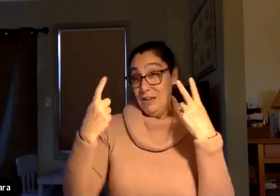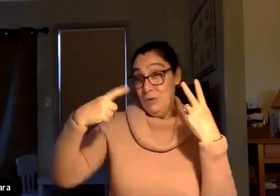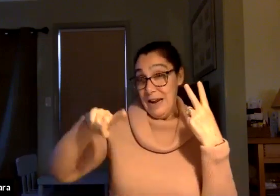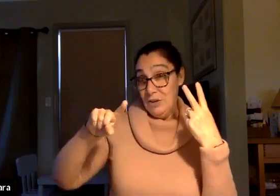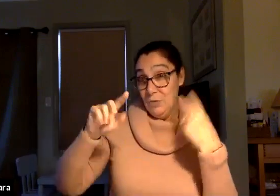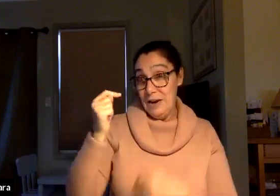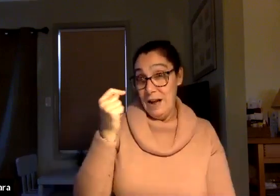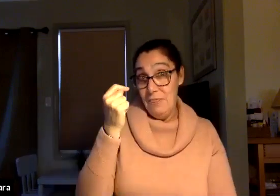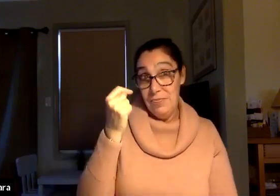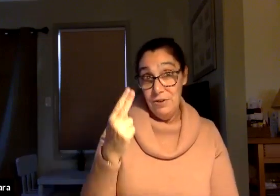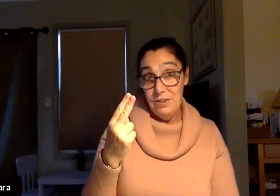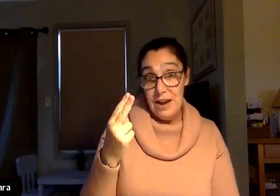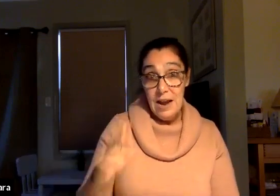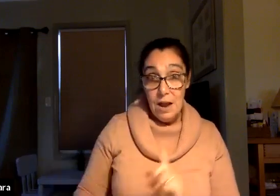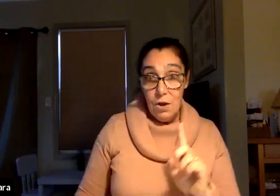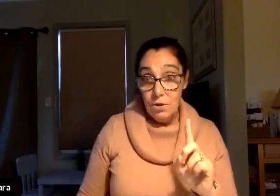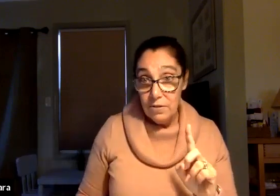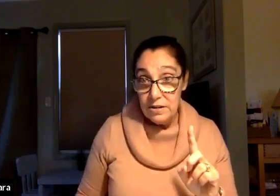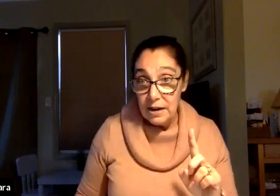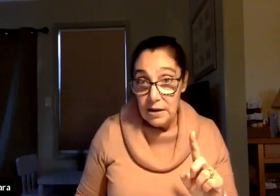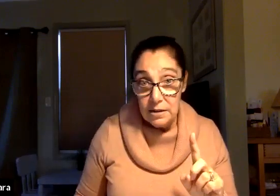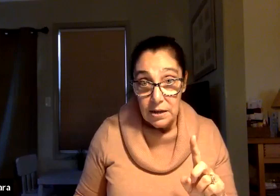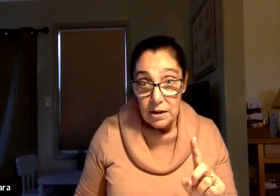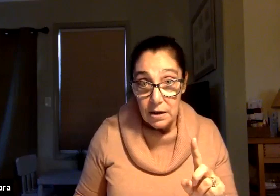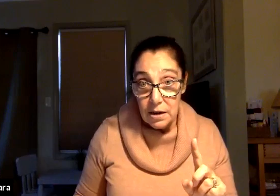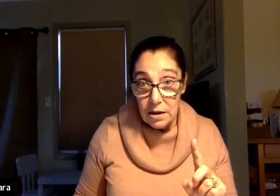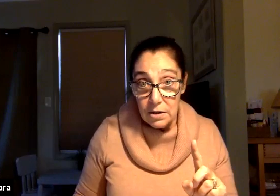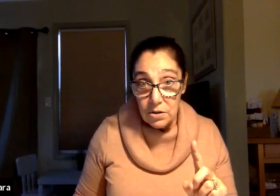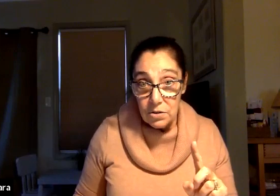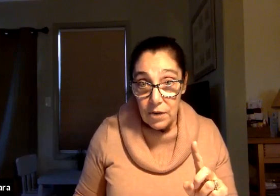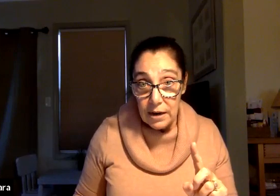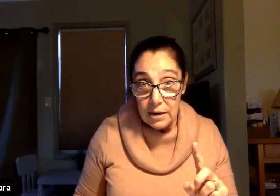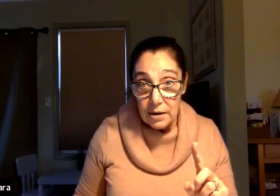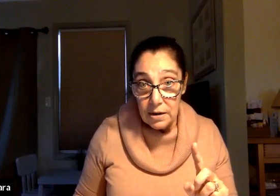you next week on Thursday. Hold on one second, just so I can